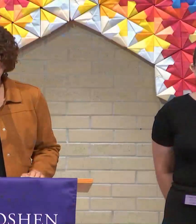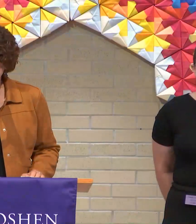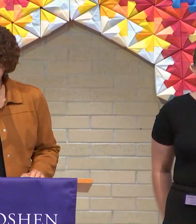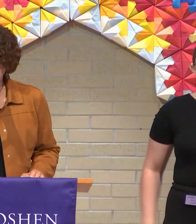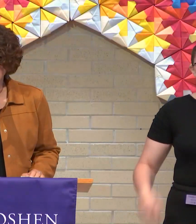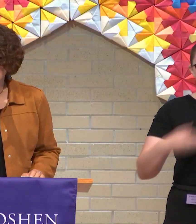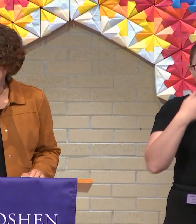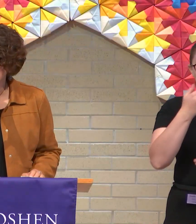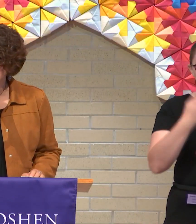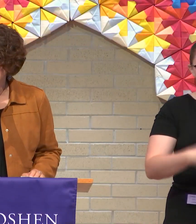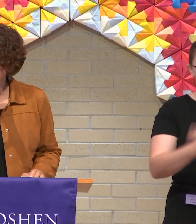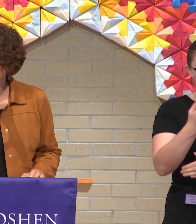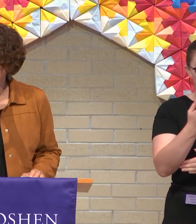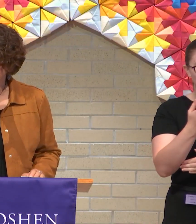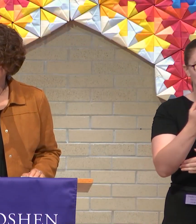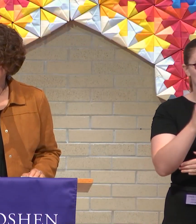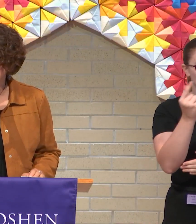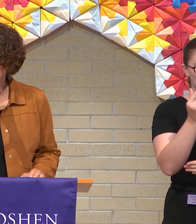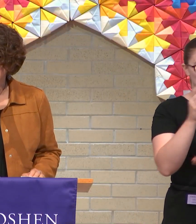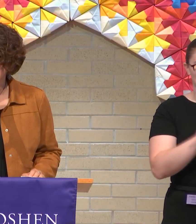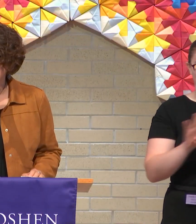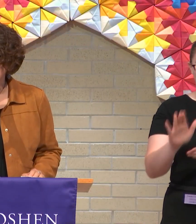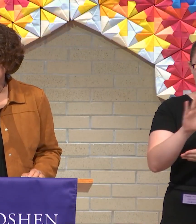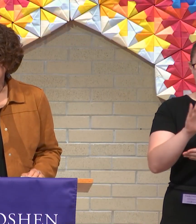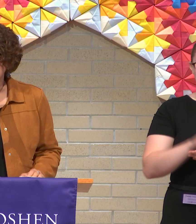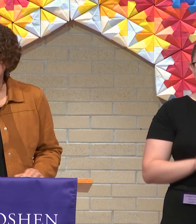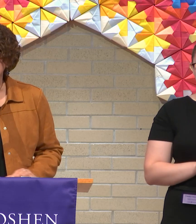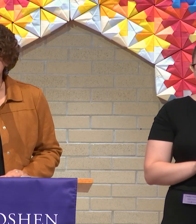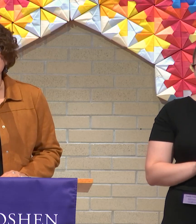Good morning, Goshen College.